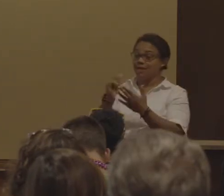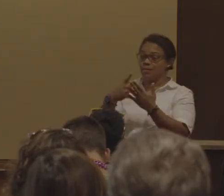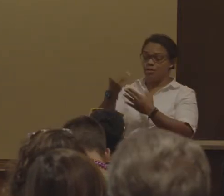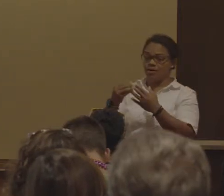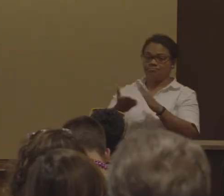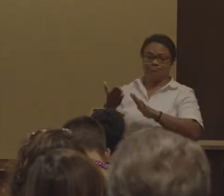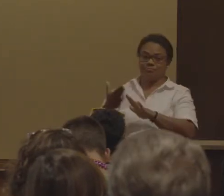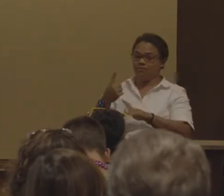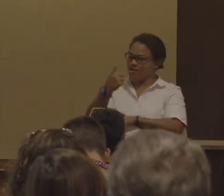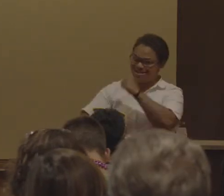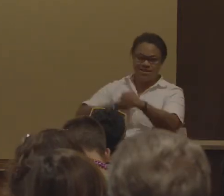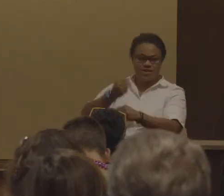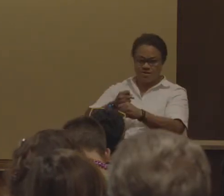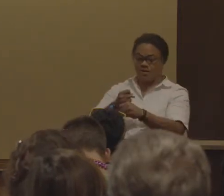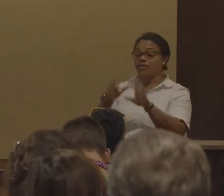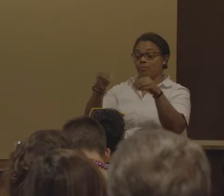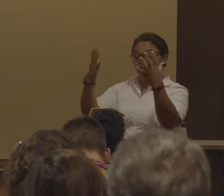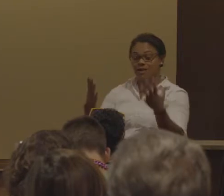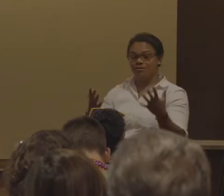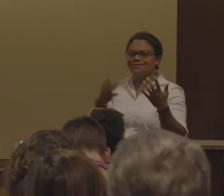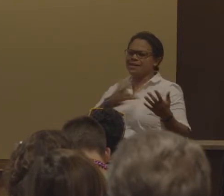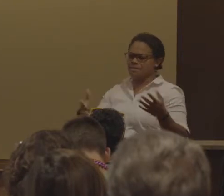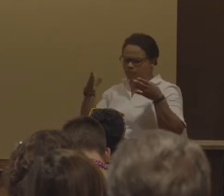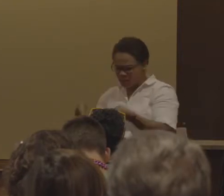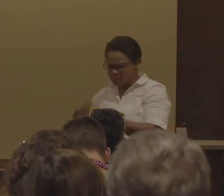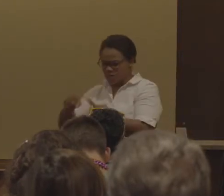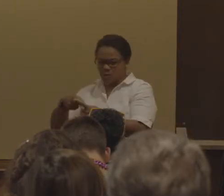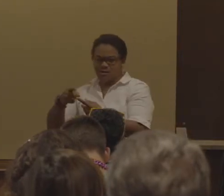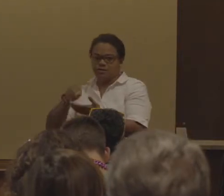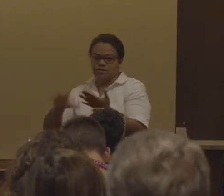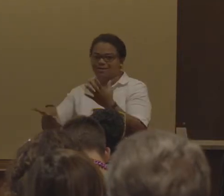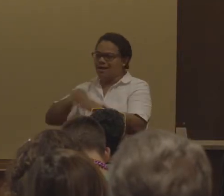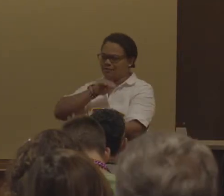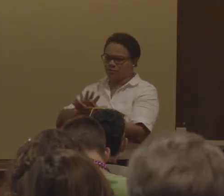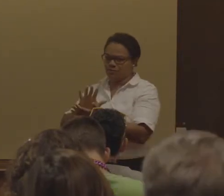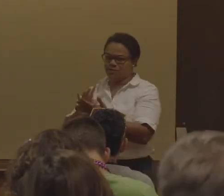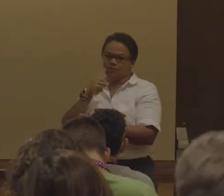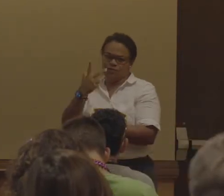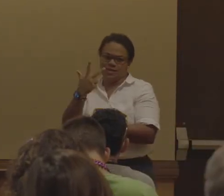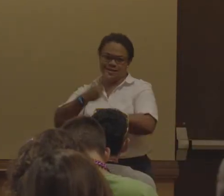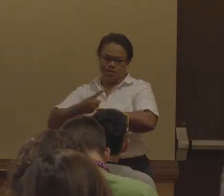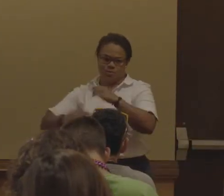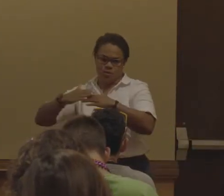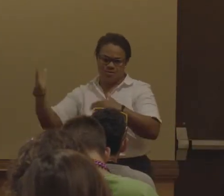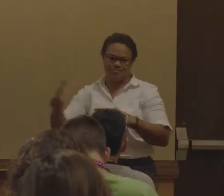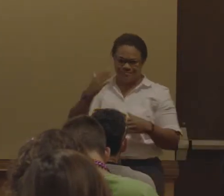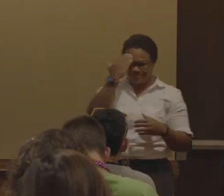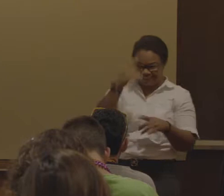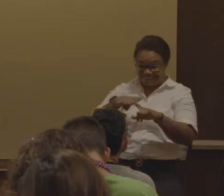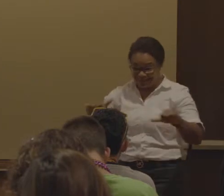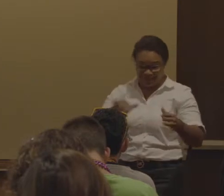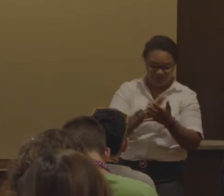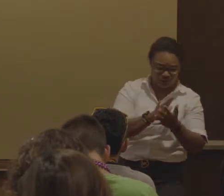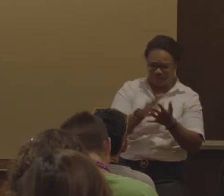and the providers are focusing on when the kids are out of school 3 days in a row or more. Because we know when they're in school, it's hard to get them to get